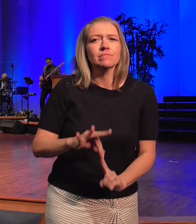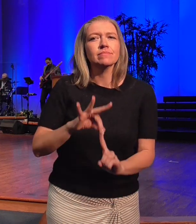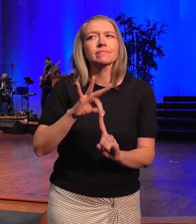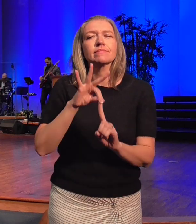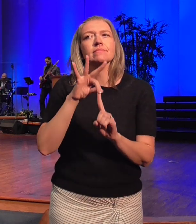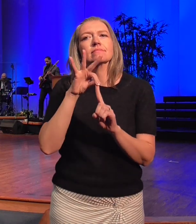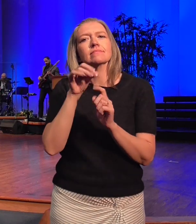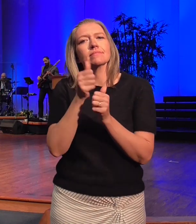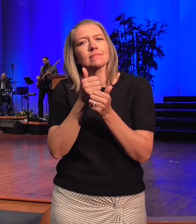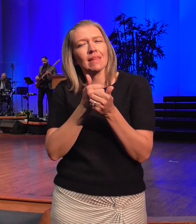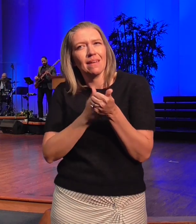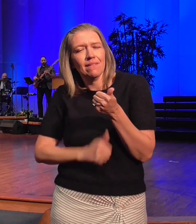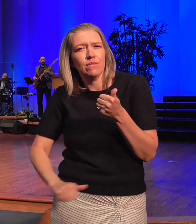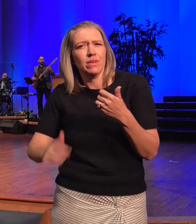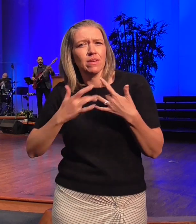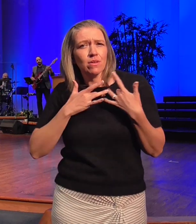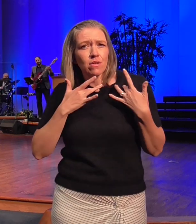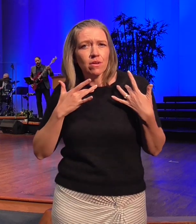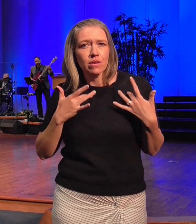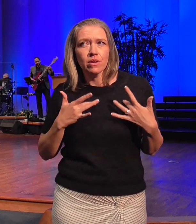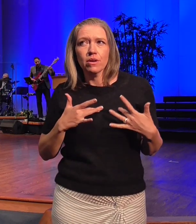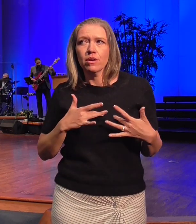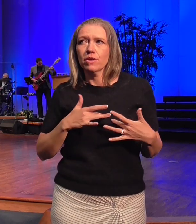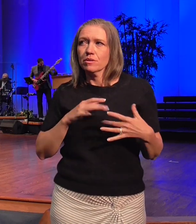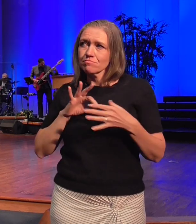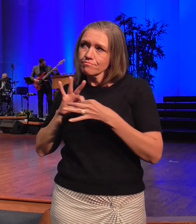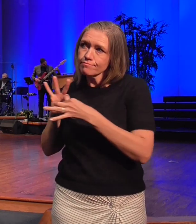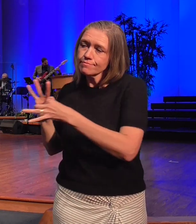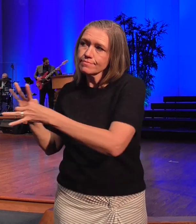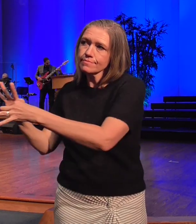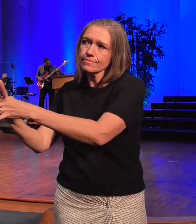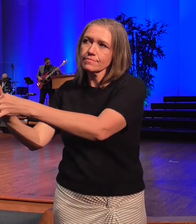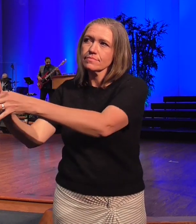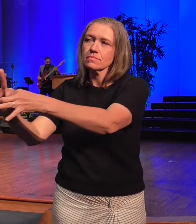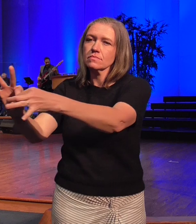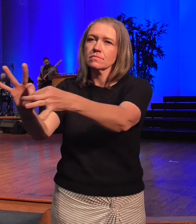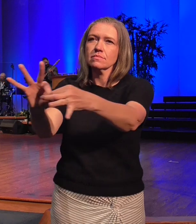light, and every heart is